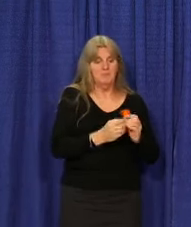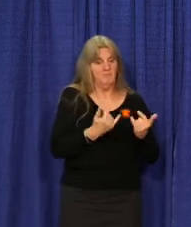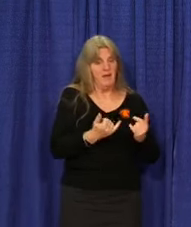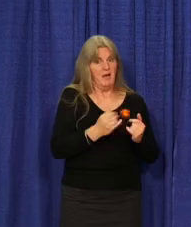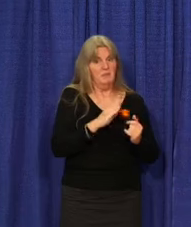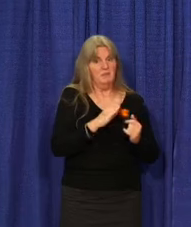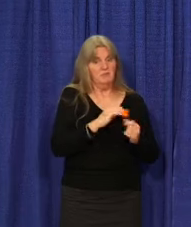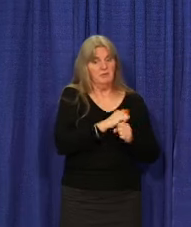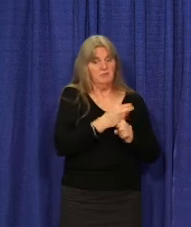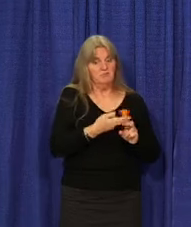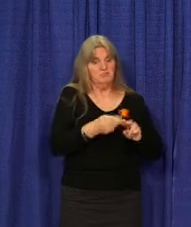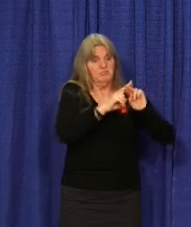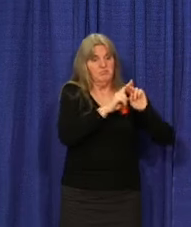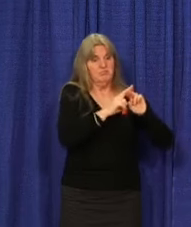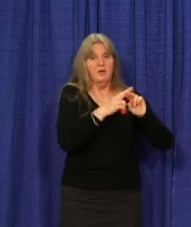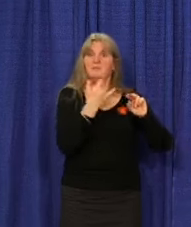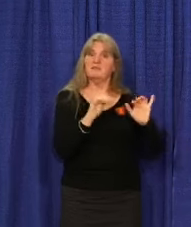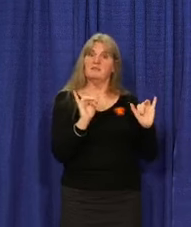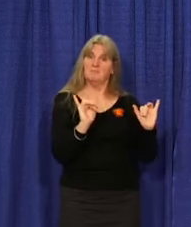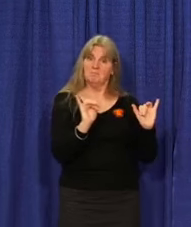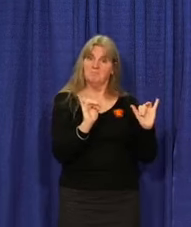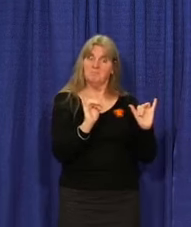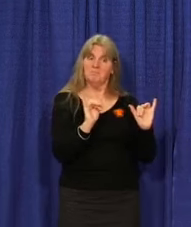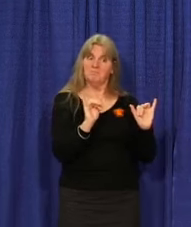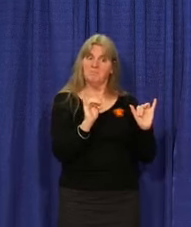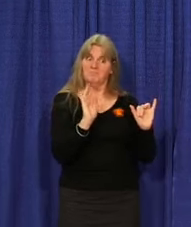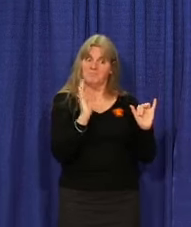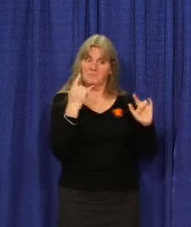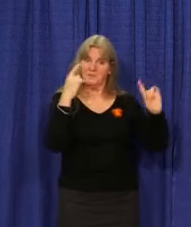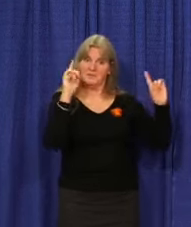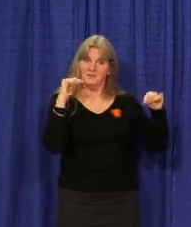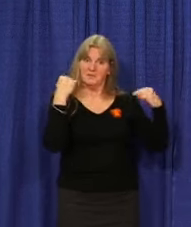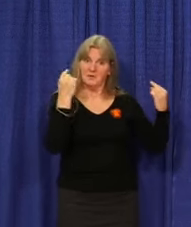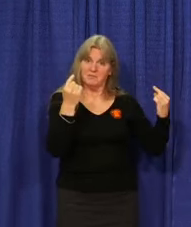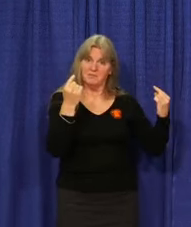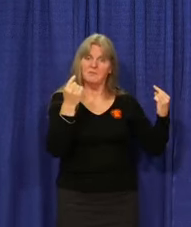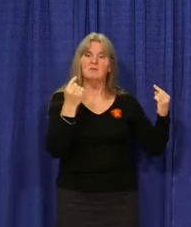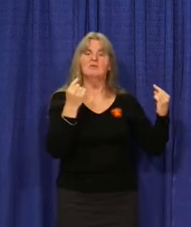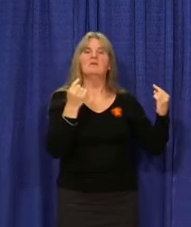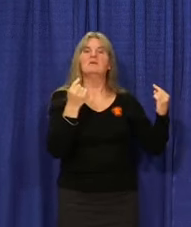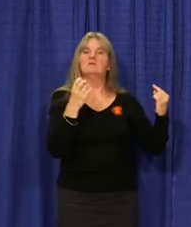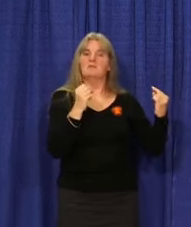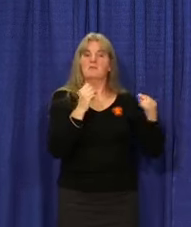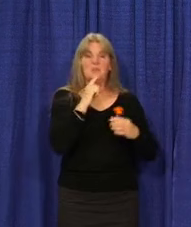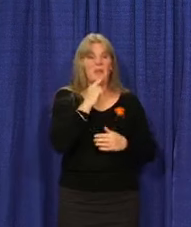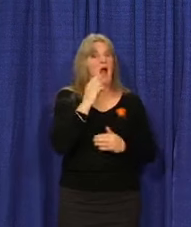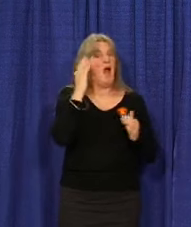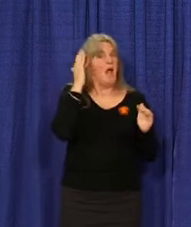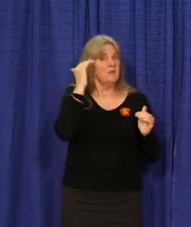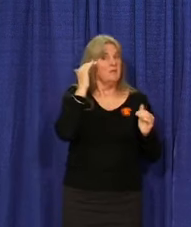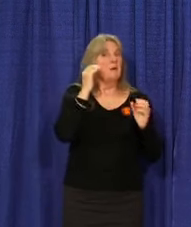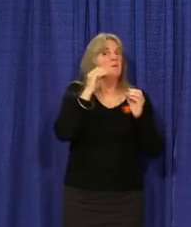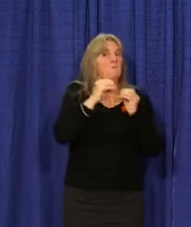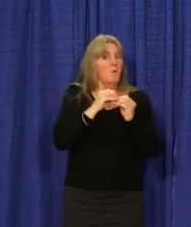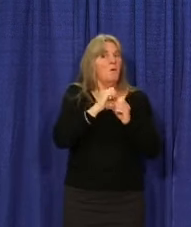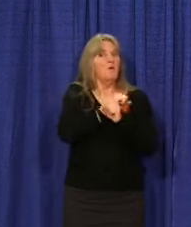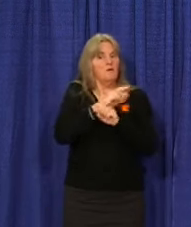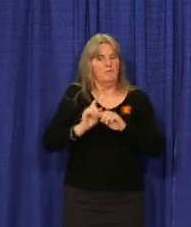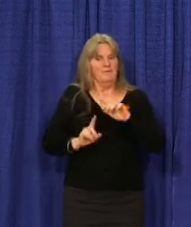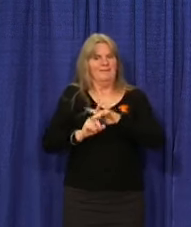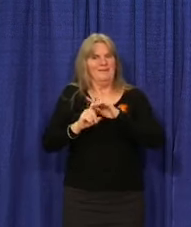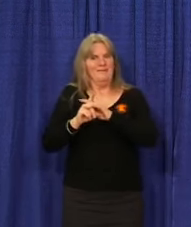risen substantially. So we know, and we predicted, actually expected to see more cases associated